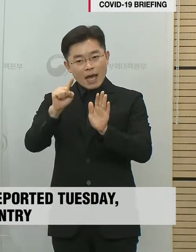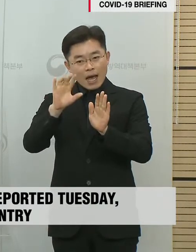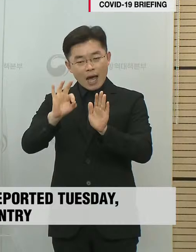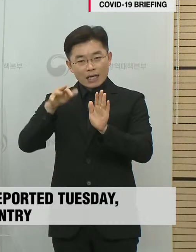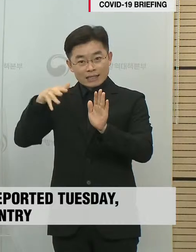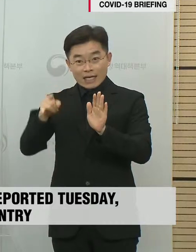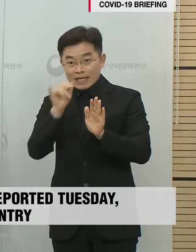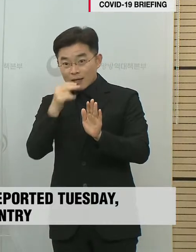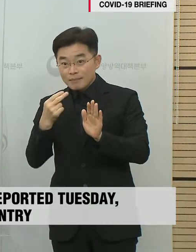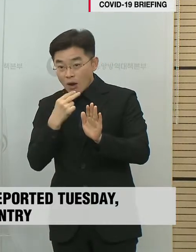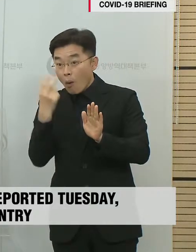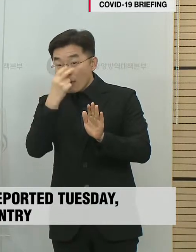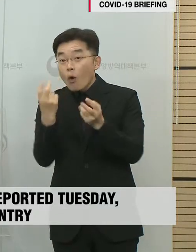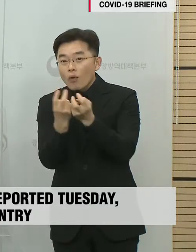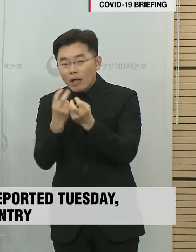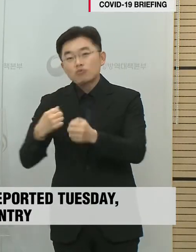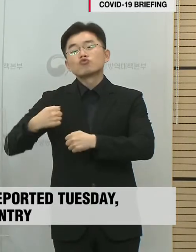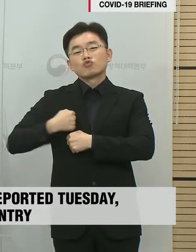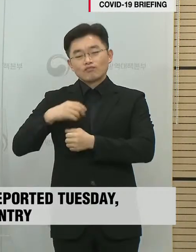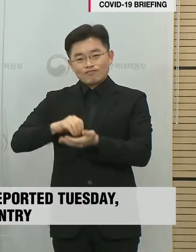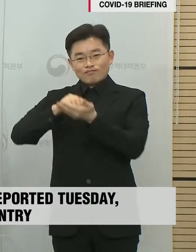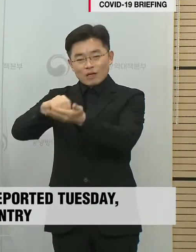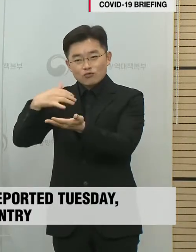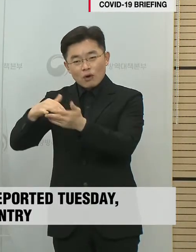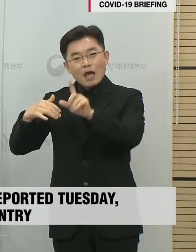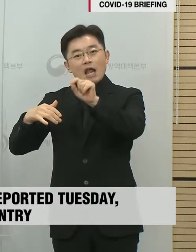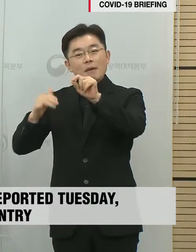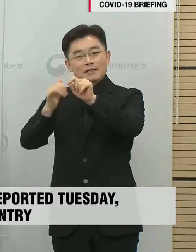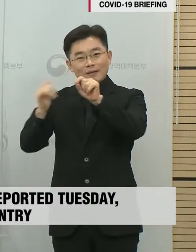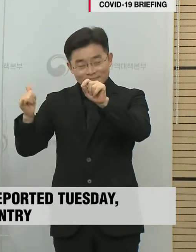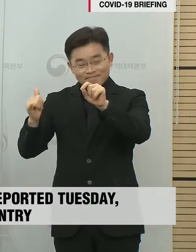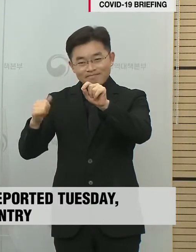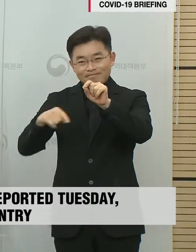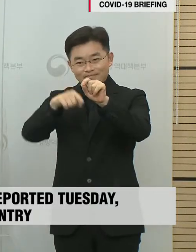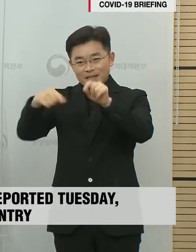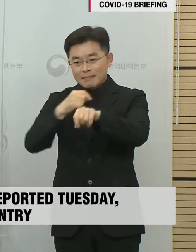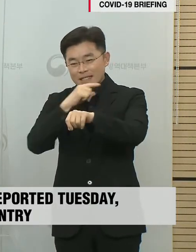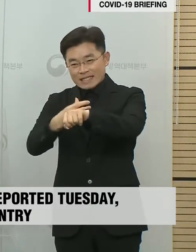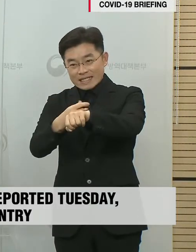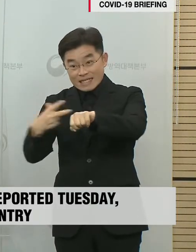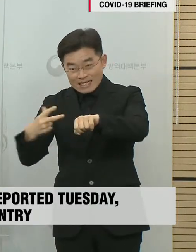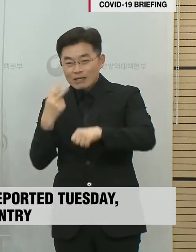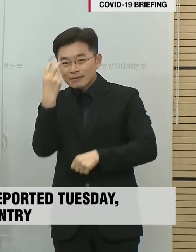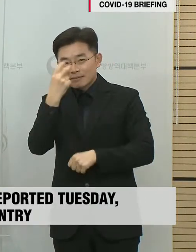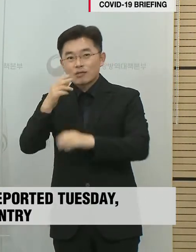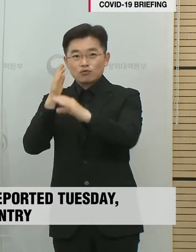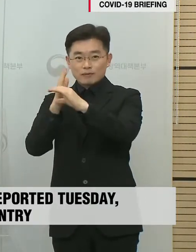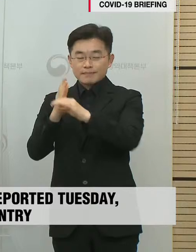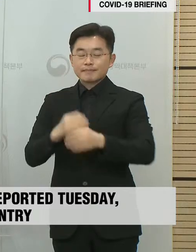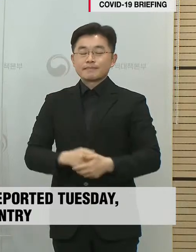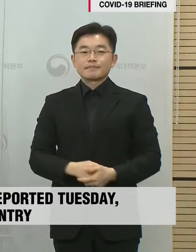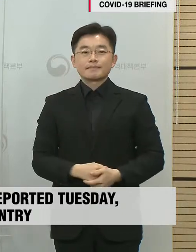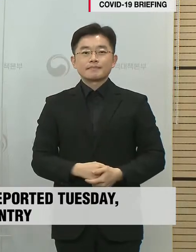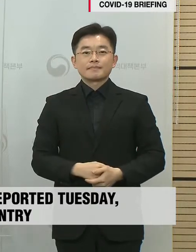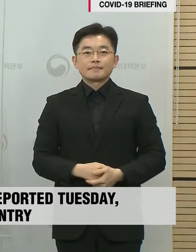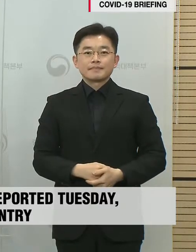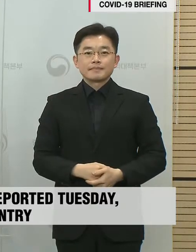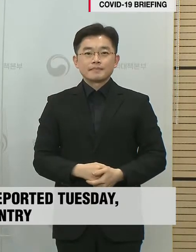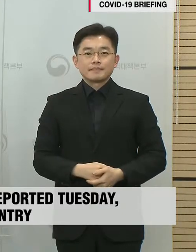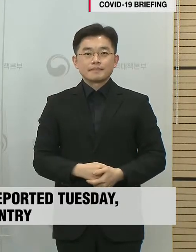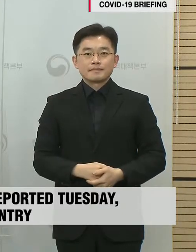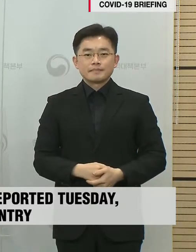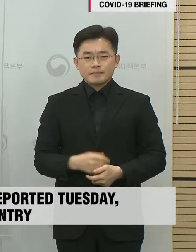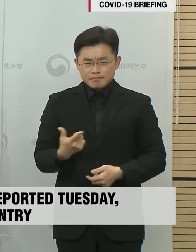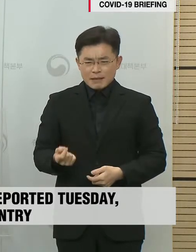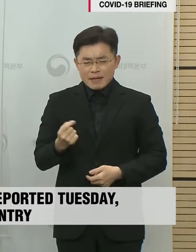1,300 medical practitioners in the Daegu and Daejeon region, and we also have carried out the